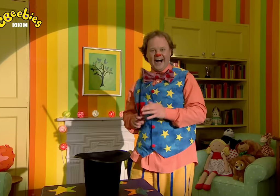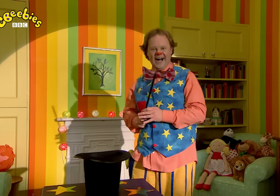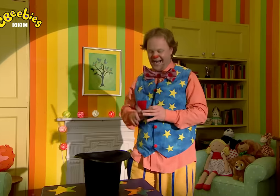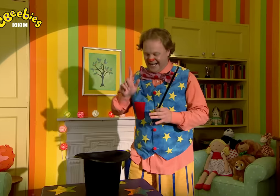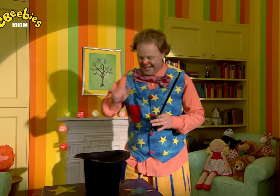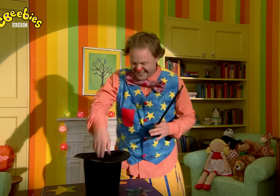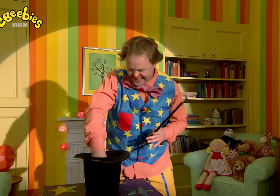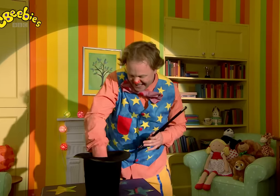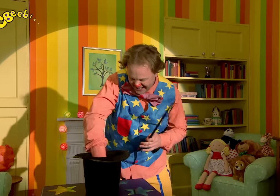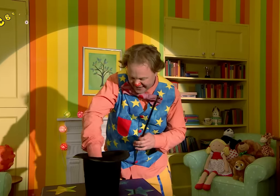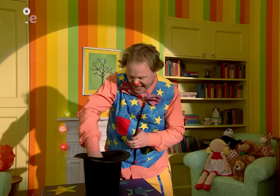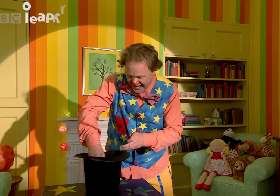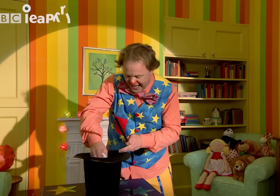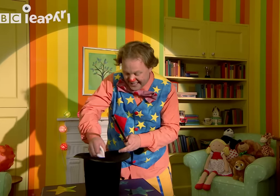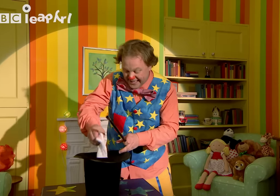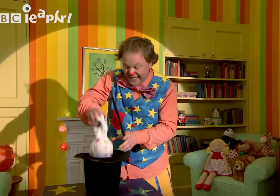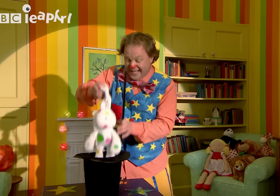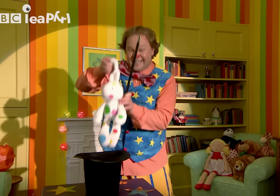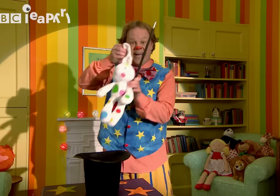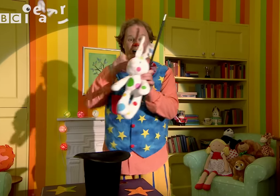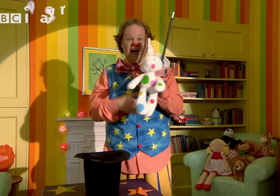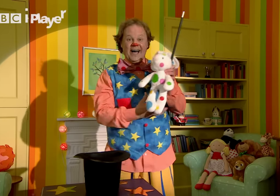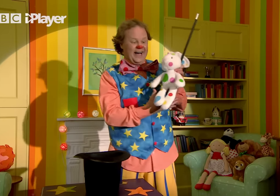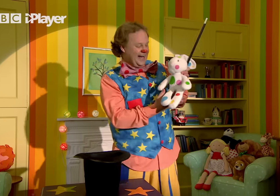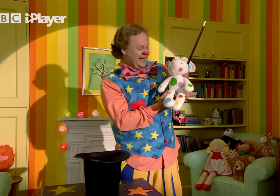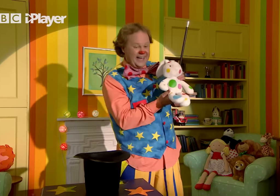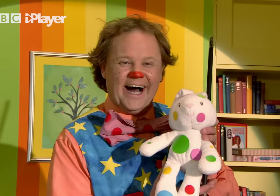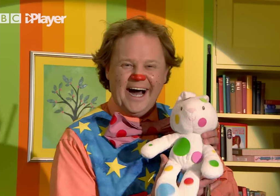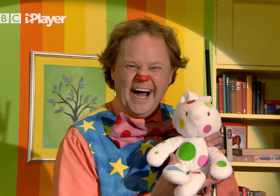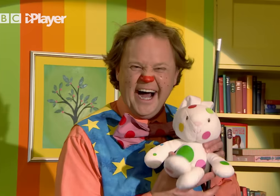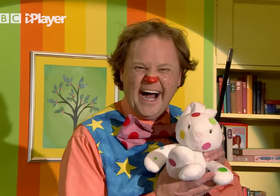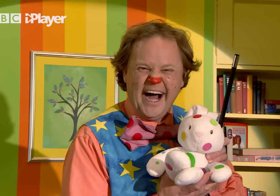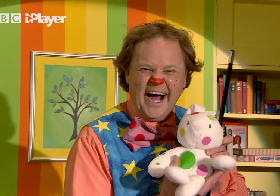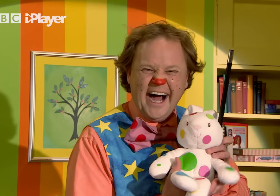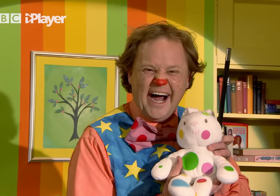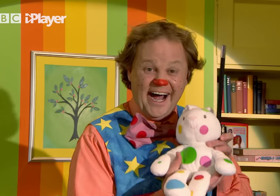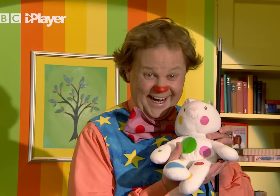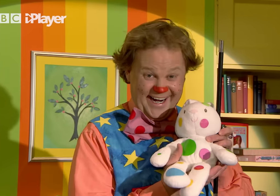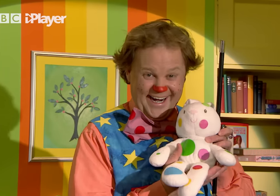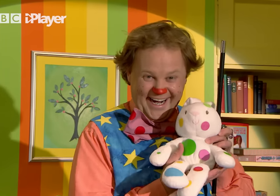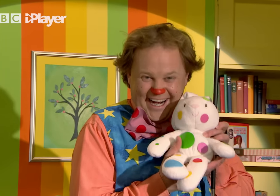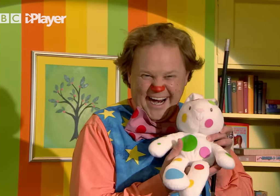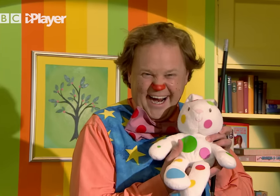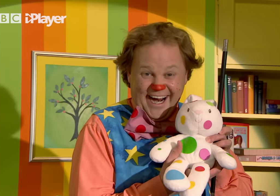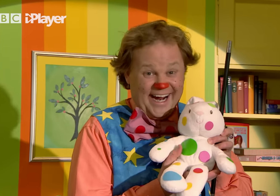Aha! Let's see now. Ta-da! Wow, a spotty rabbit.